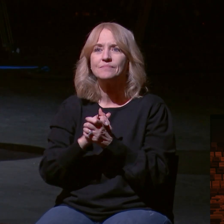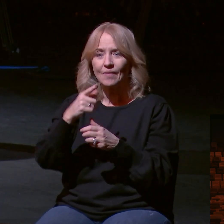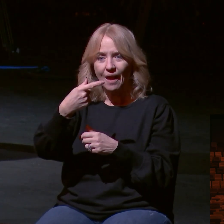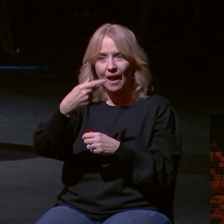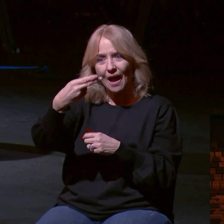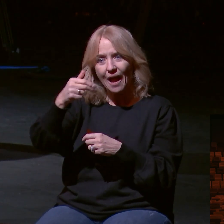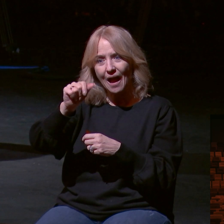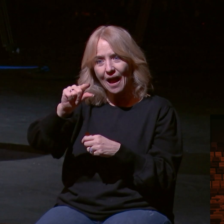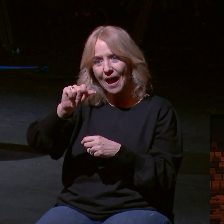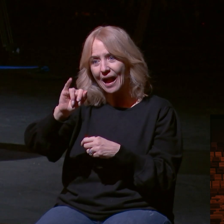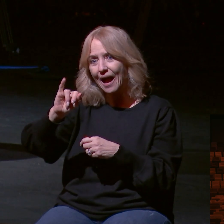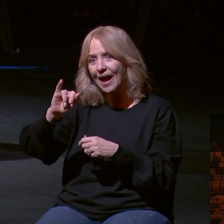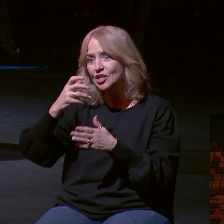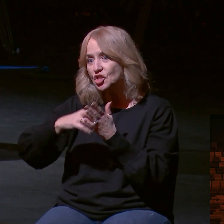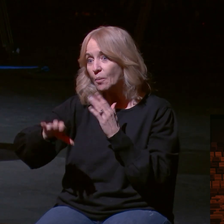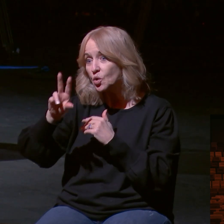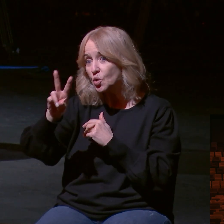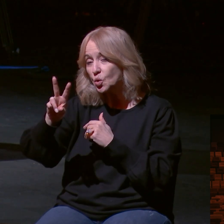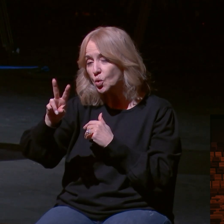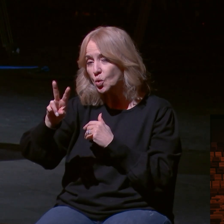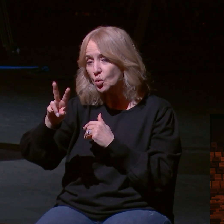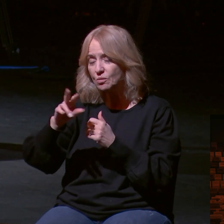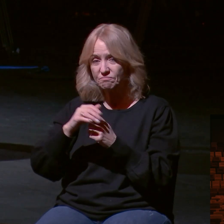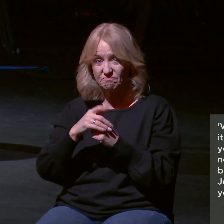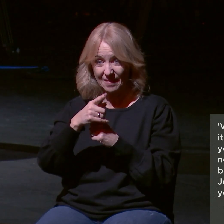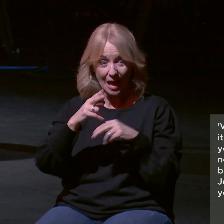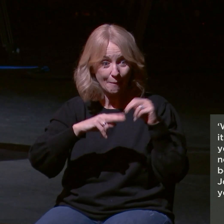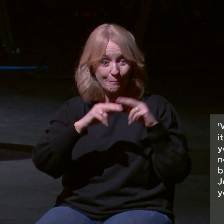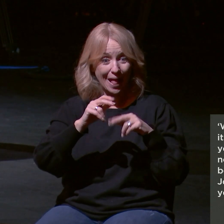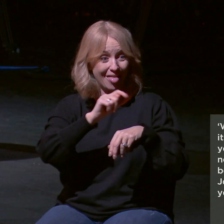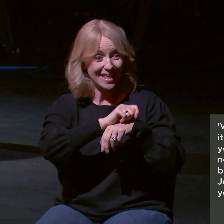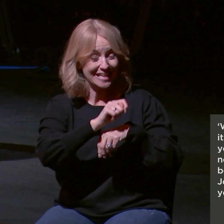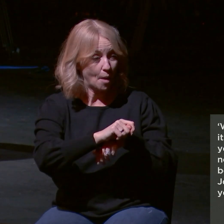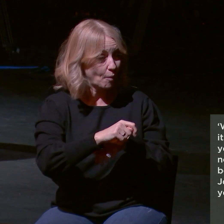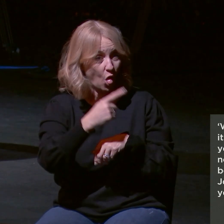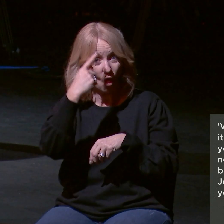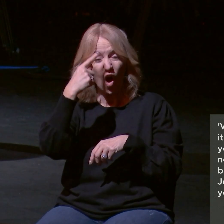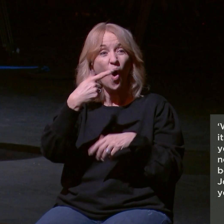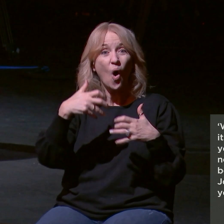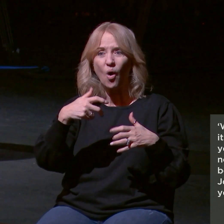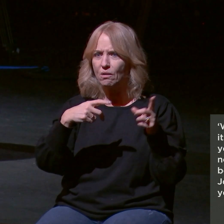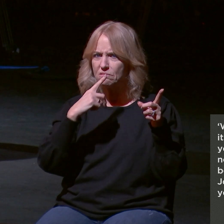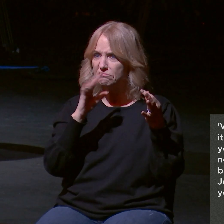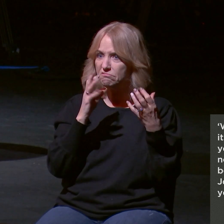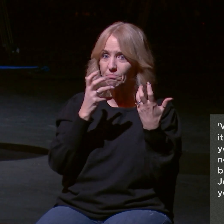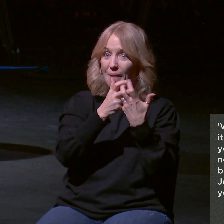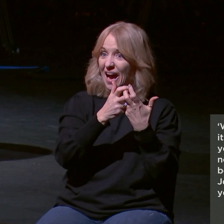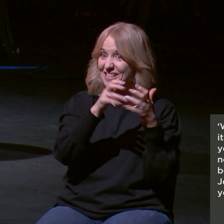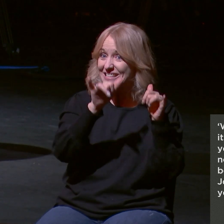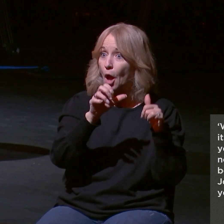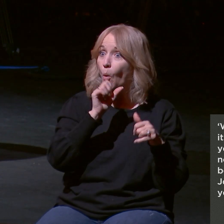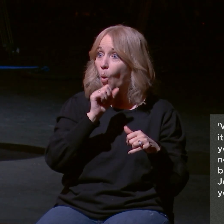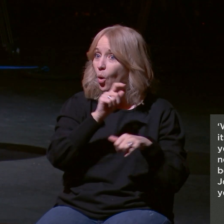the expectations of the previous one. In chapter 2, verse 3, it says this, who of you is left who saw this house